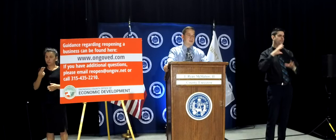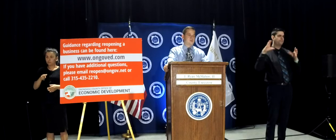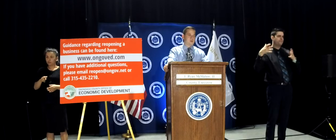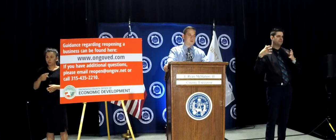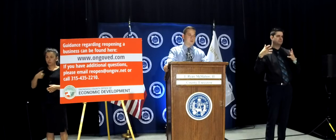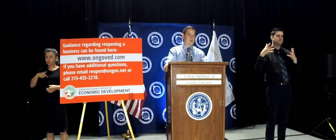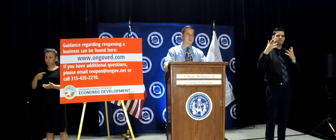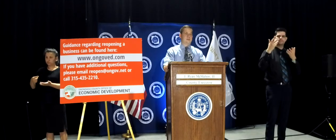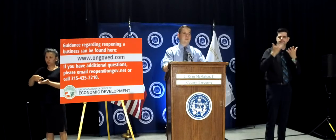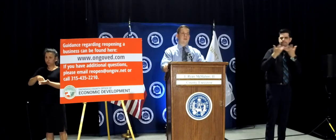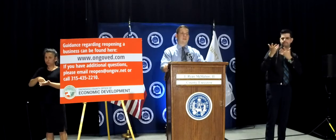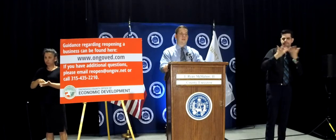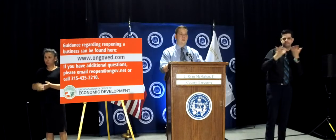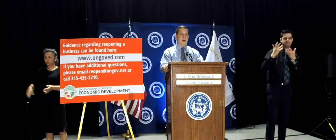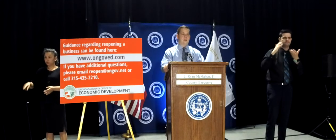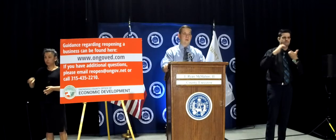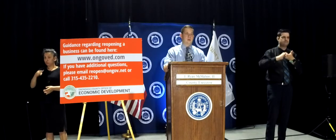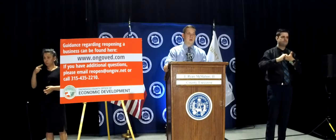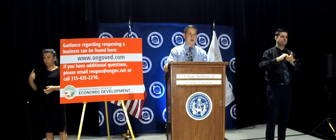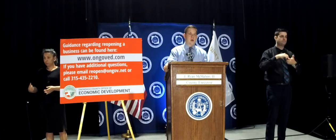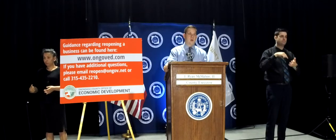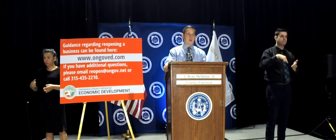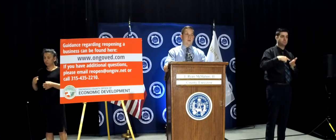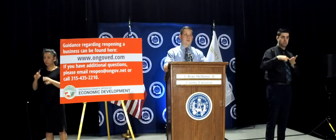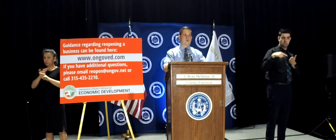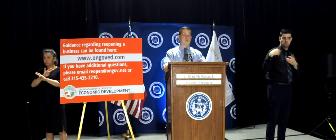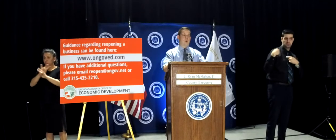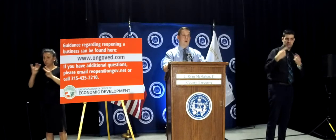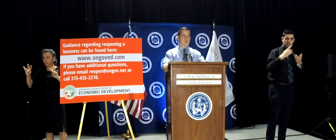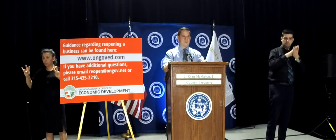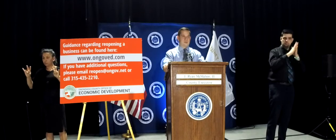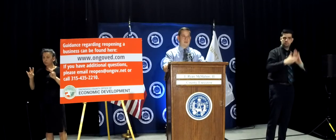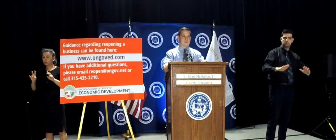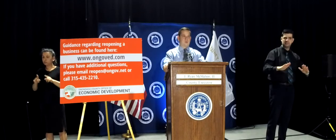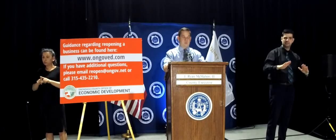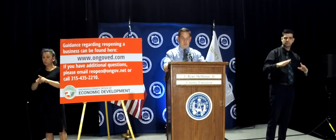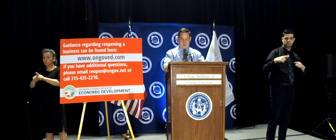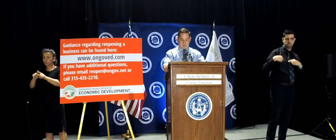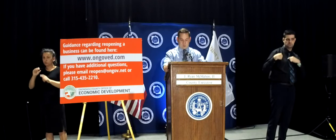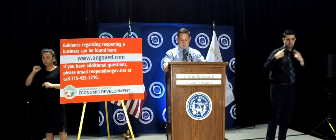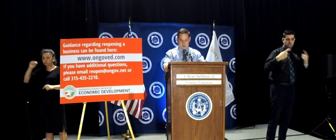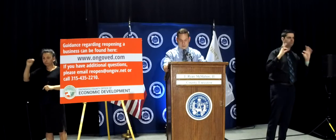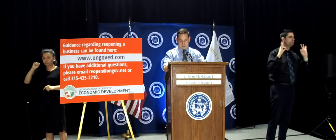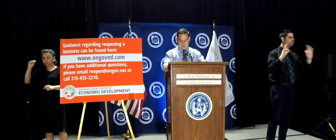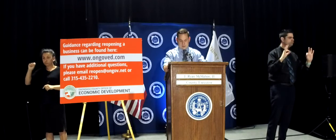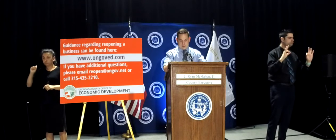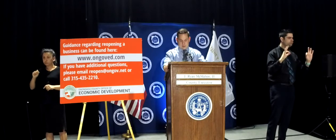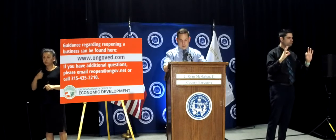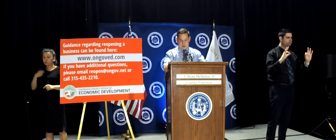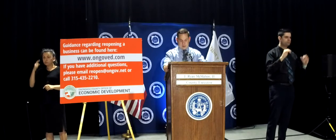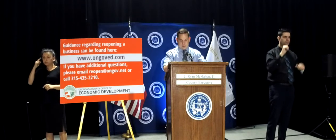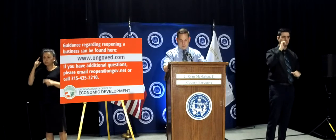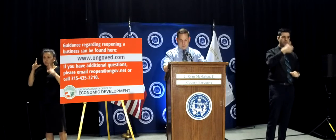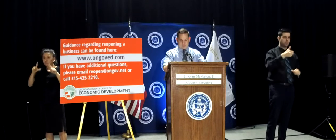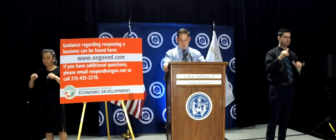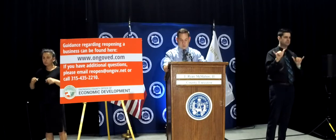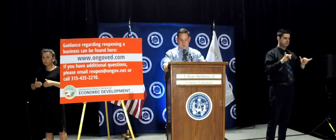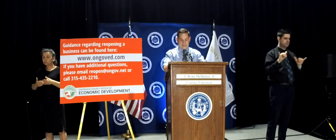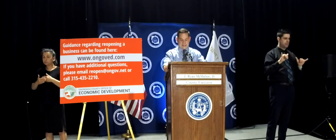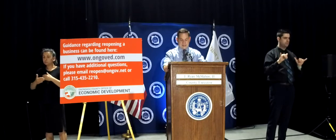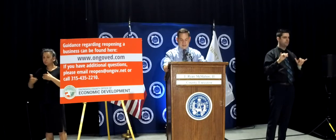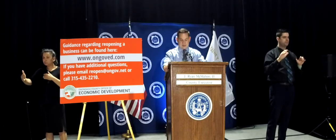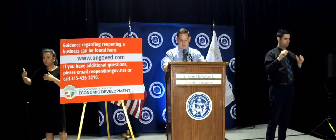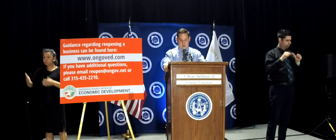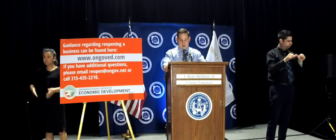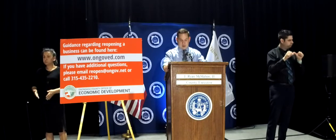week successfully. So let's continue that going into tomorrow. Successful, peaceful protests. That's what